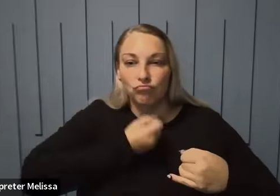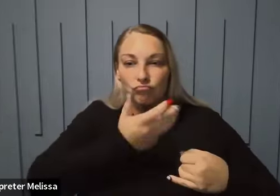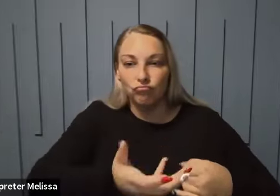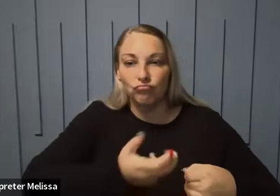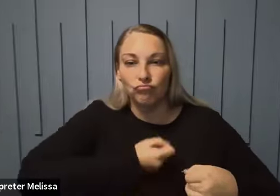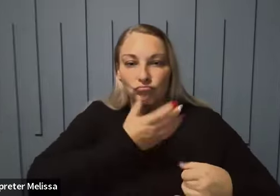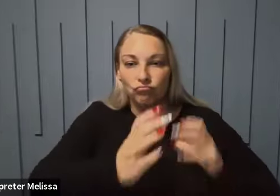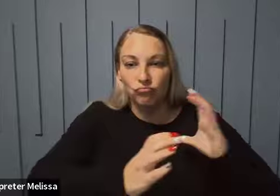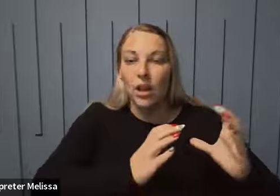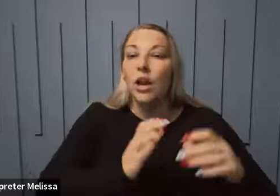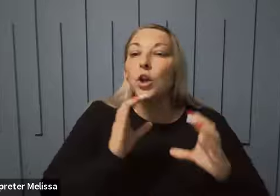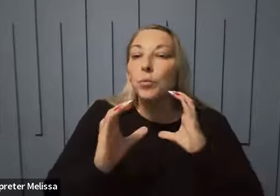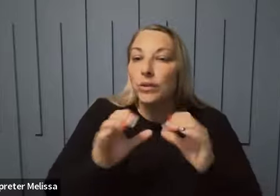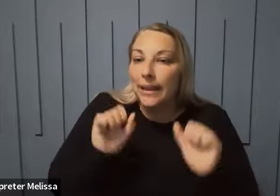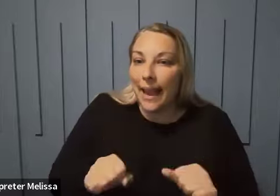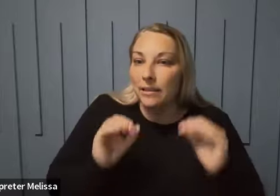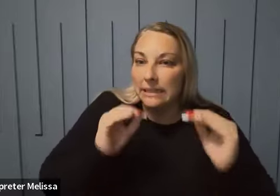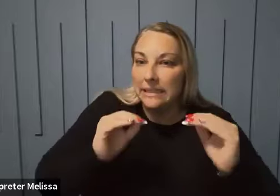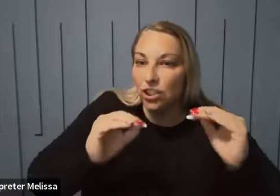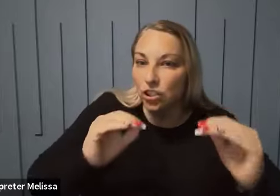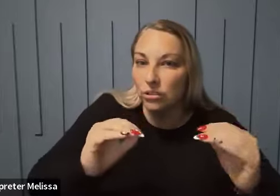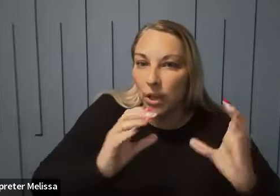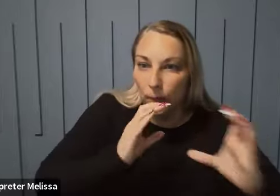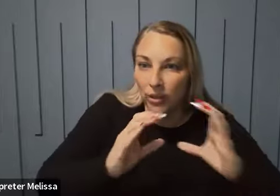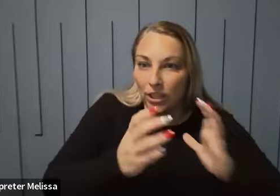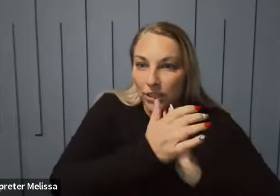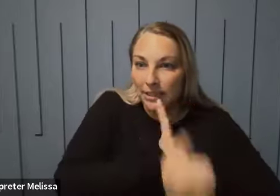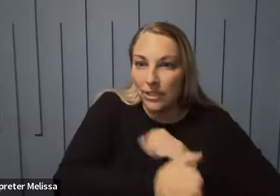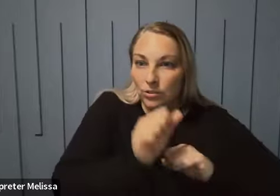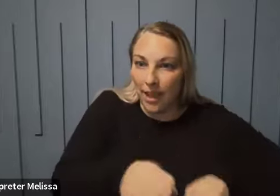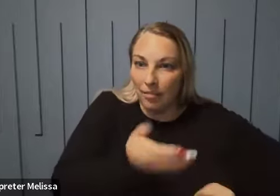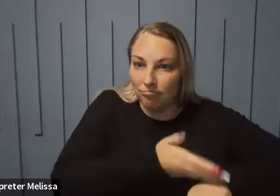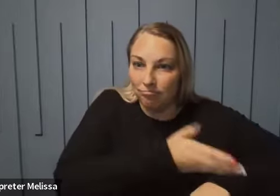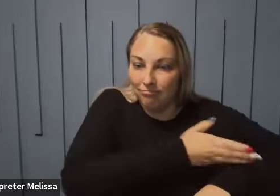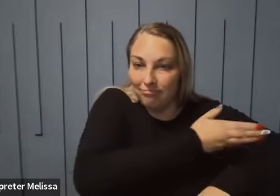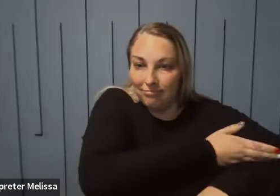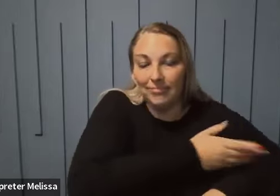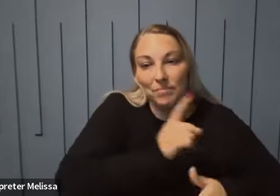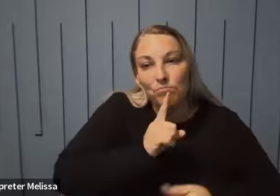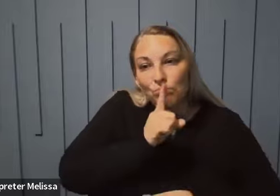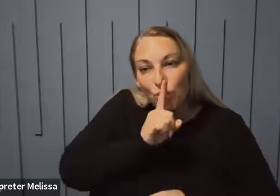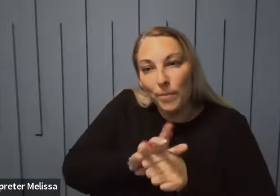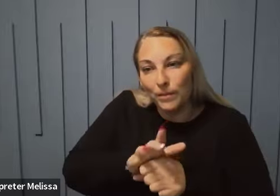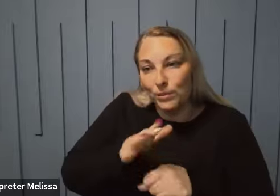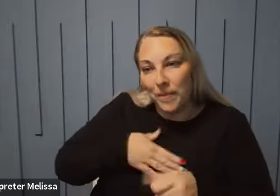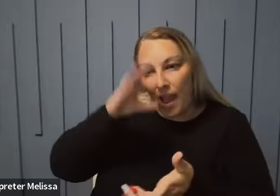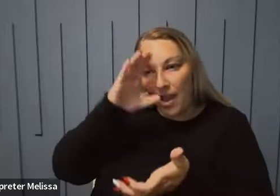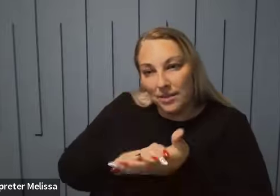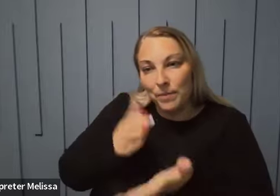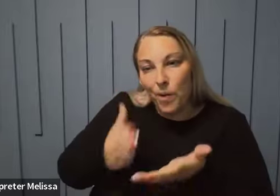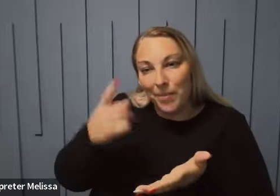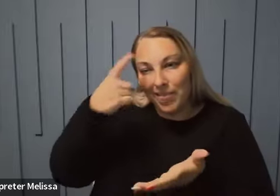throughout your life. Your communication skills can get better. I promise you, I think my husband thinks my communication skills could be better sometimes, right? Like he's